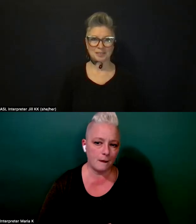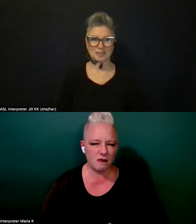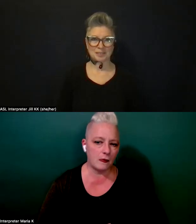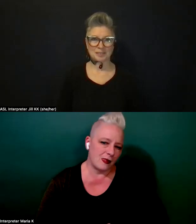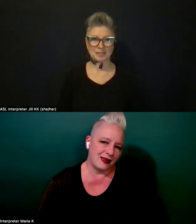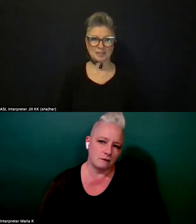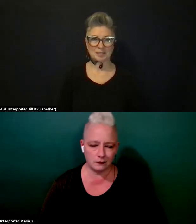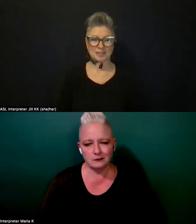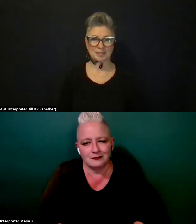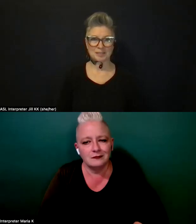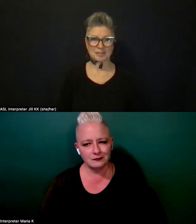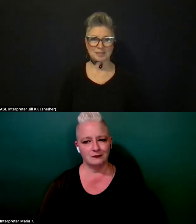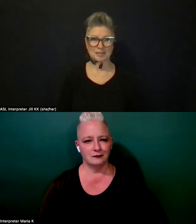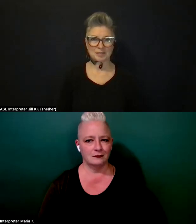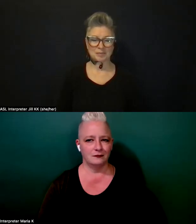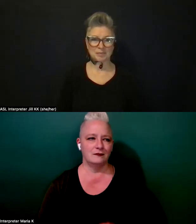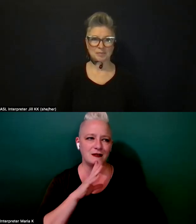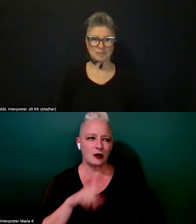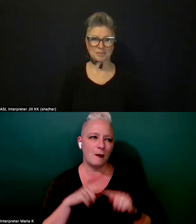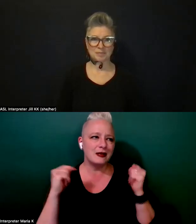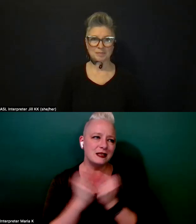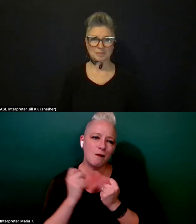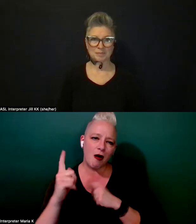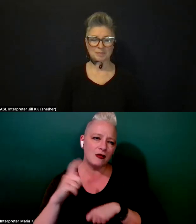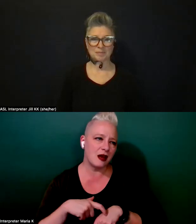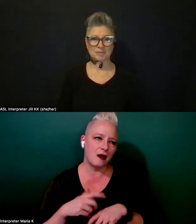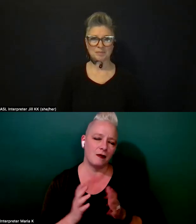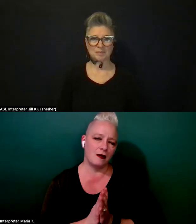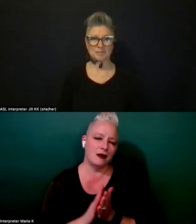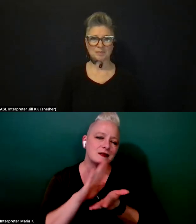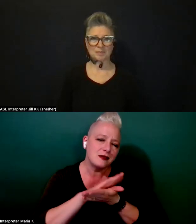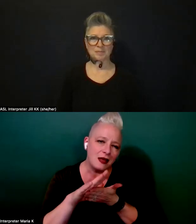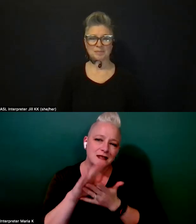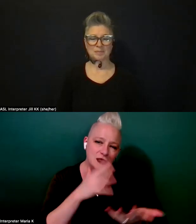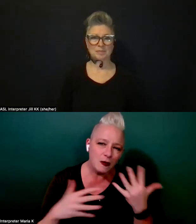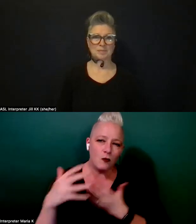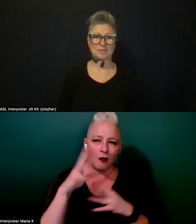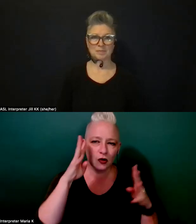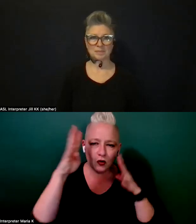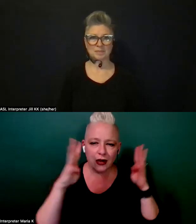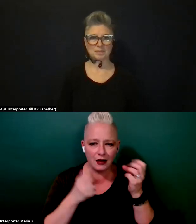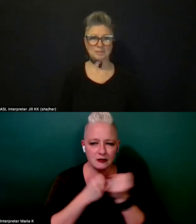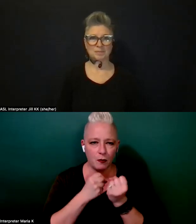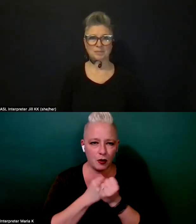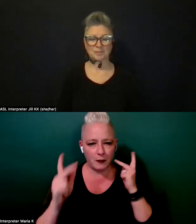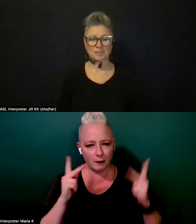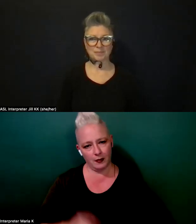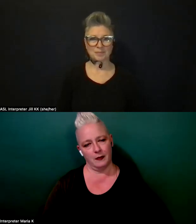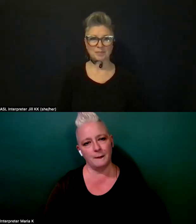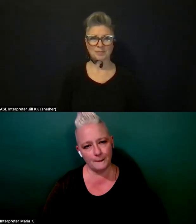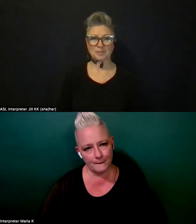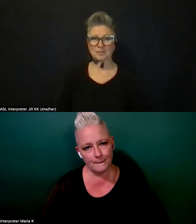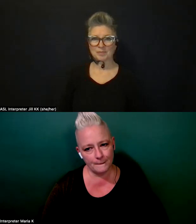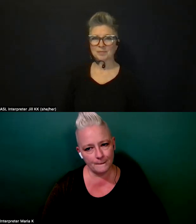I don't know. I just talk about my team all the time because it's like it's so nice to be around like creative, supportive people. Yeah,